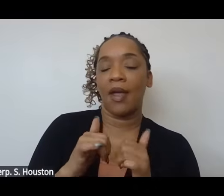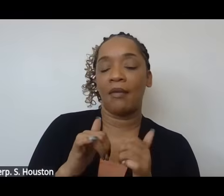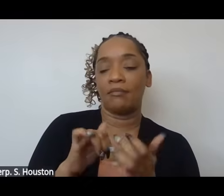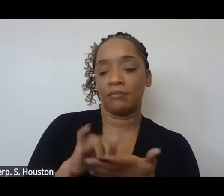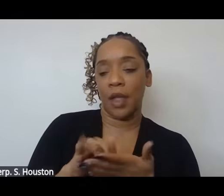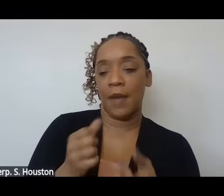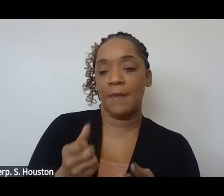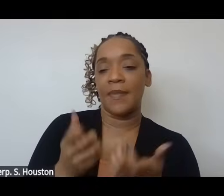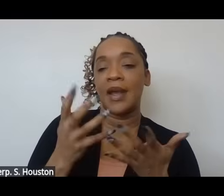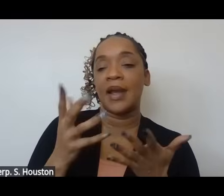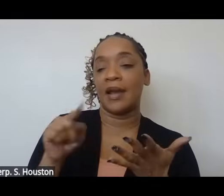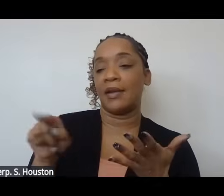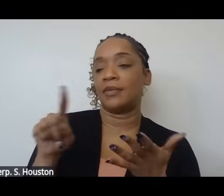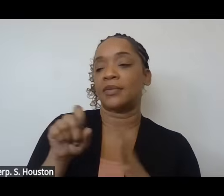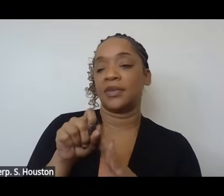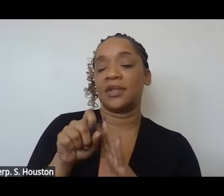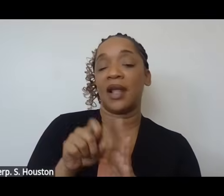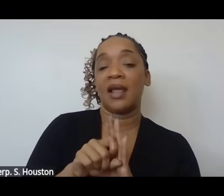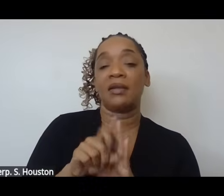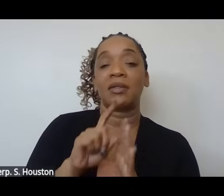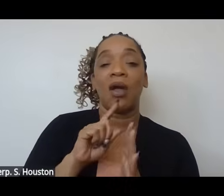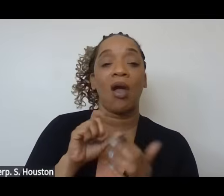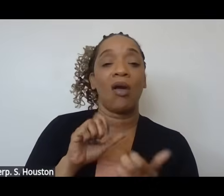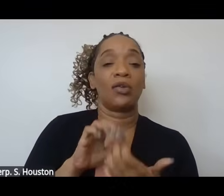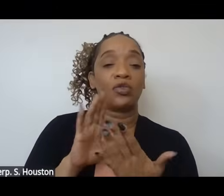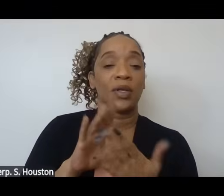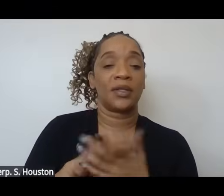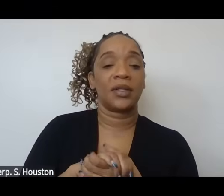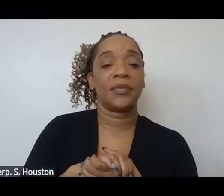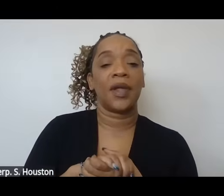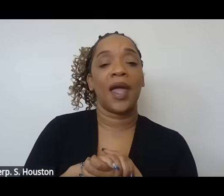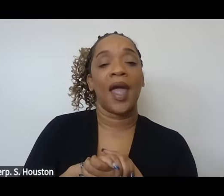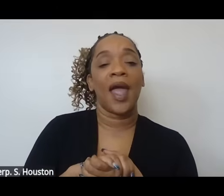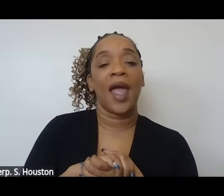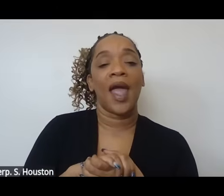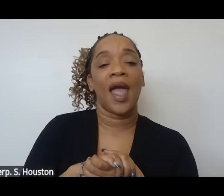We've talked about that. And there are